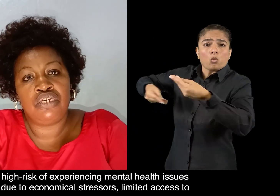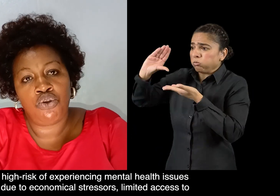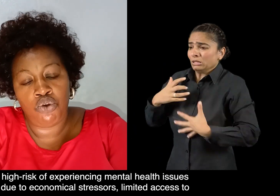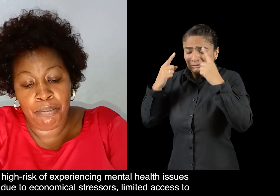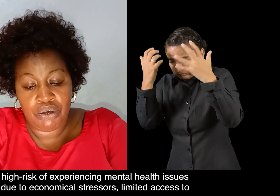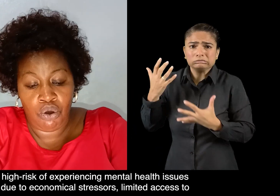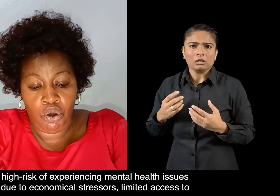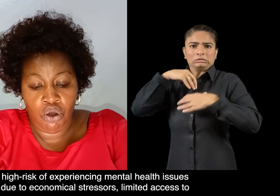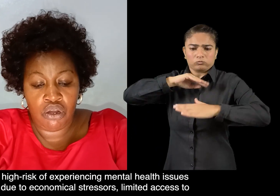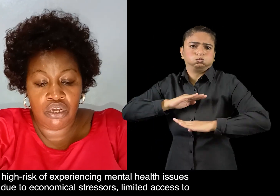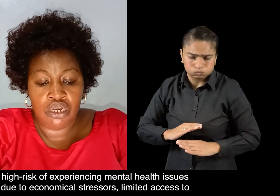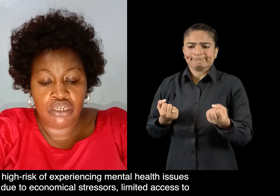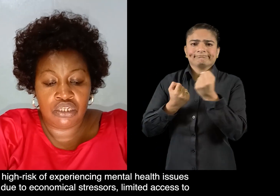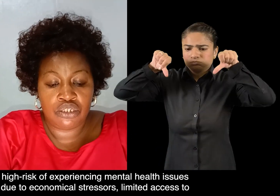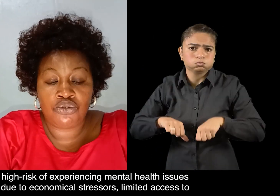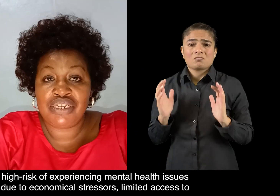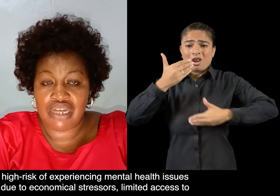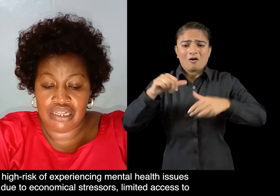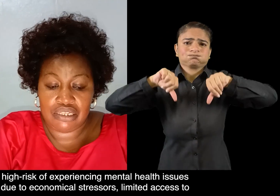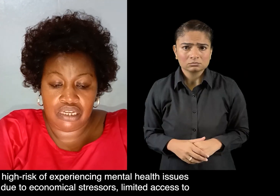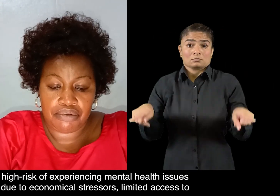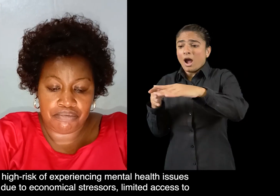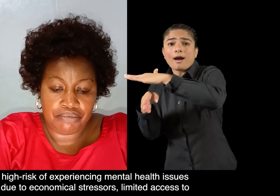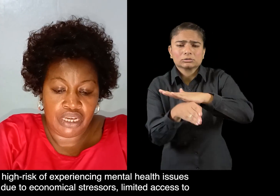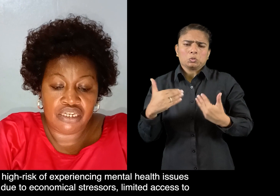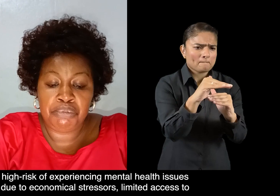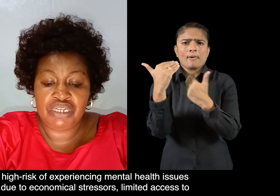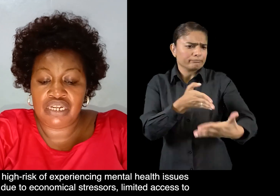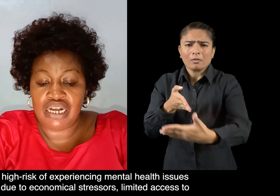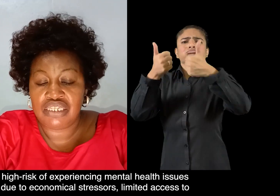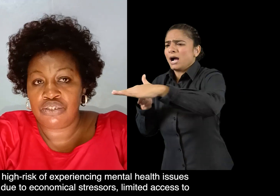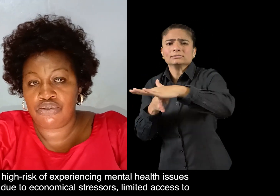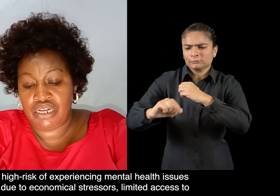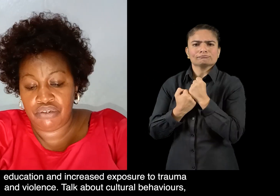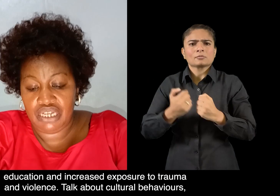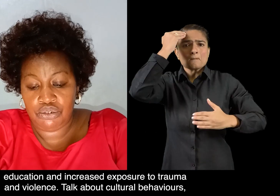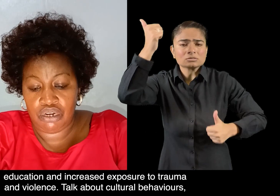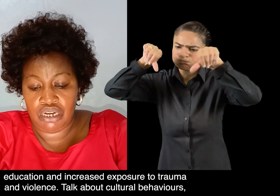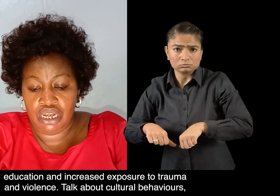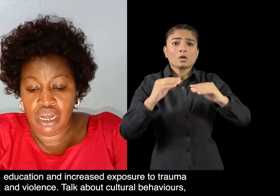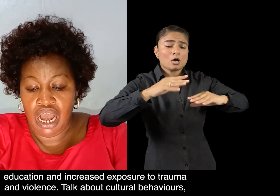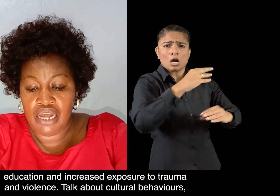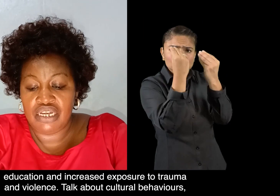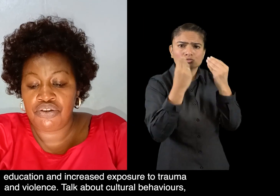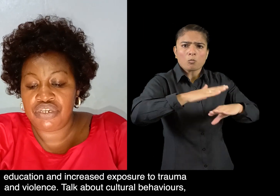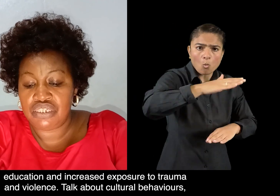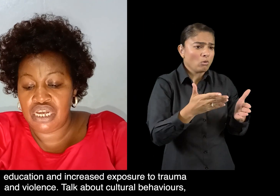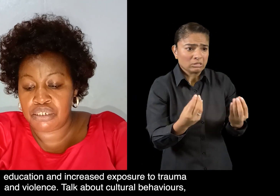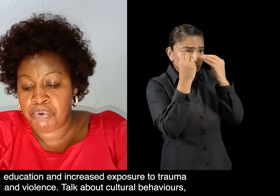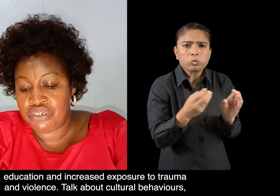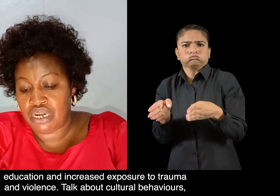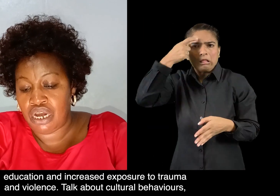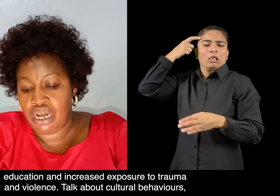to economical stressors, limited access to education, and